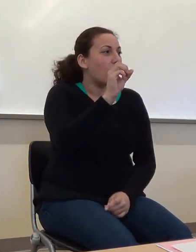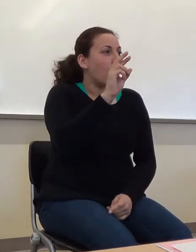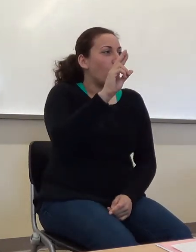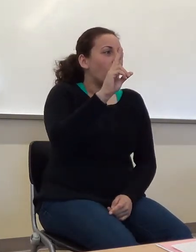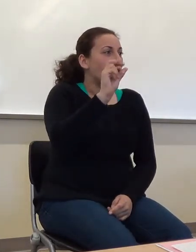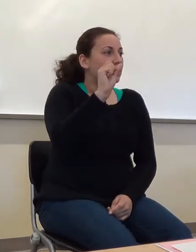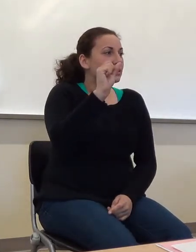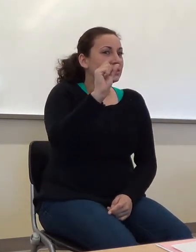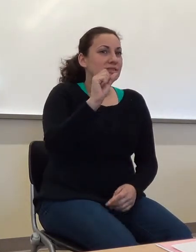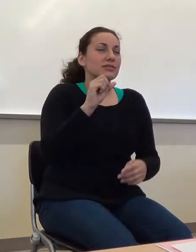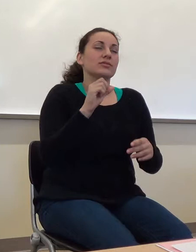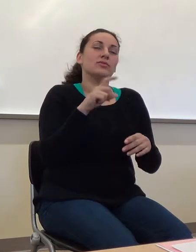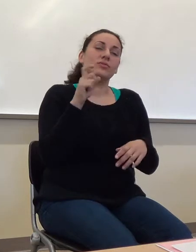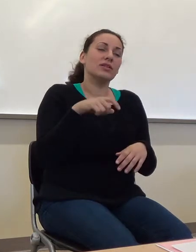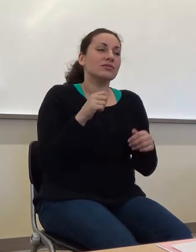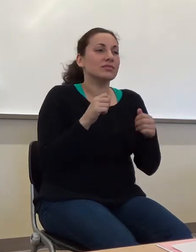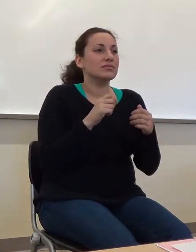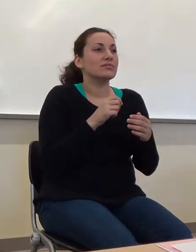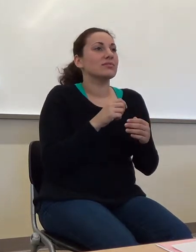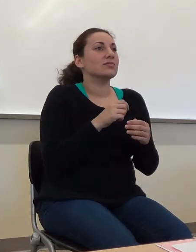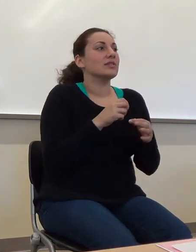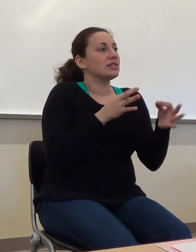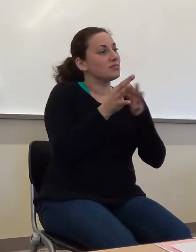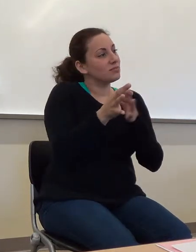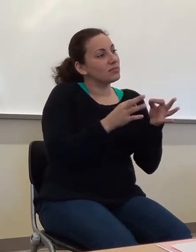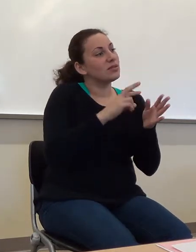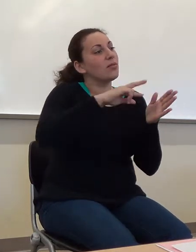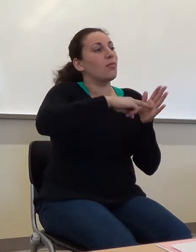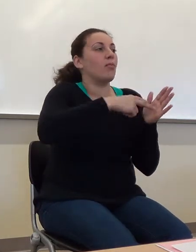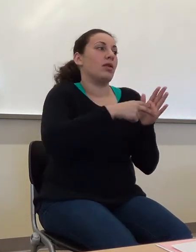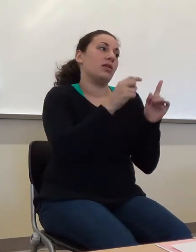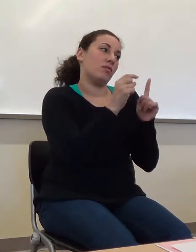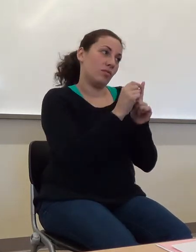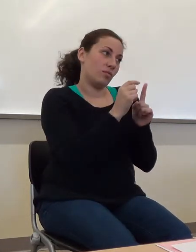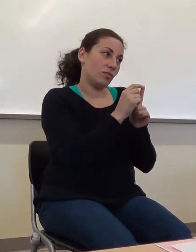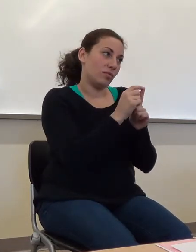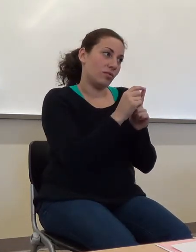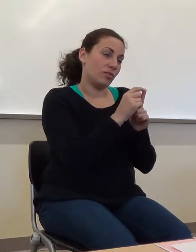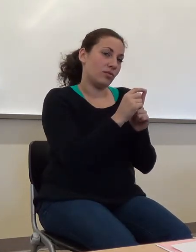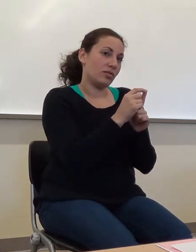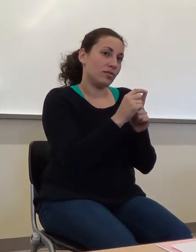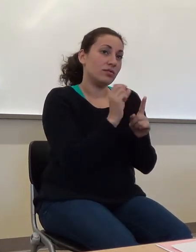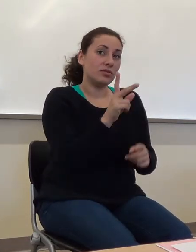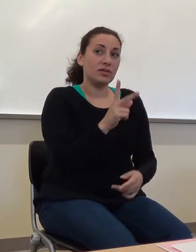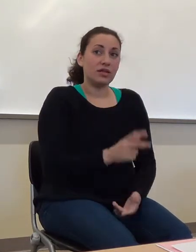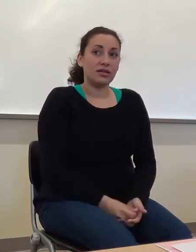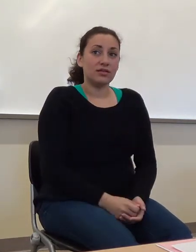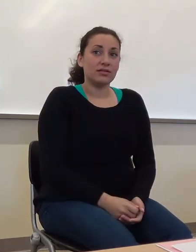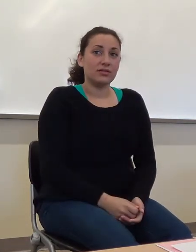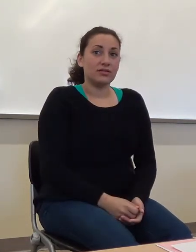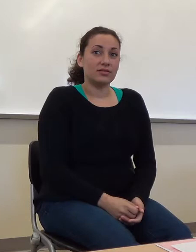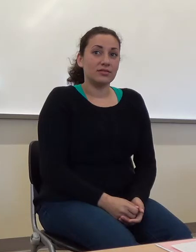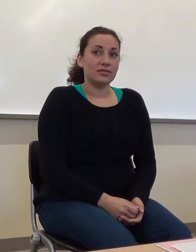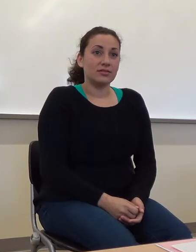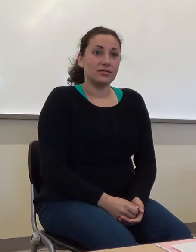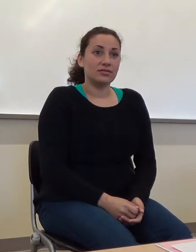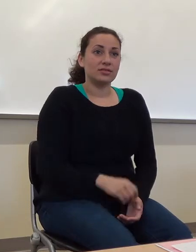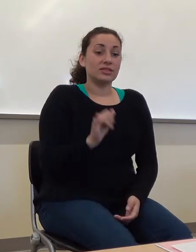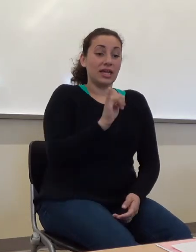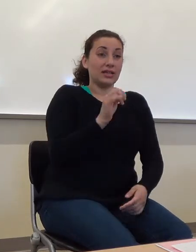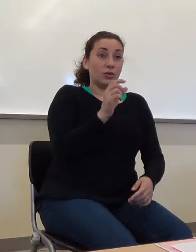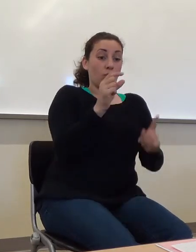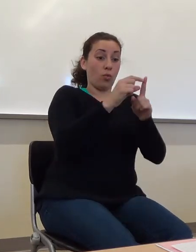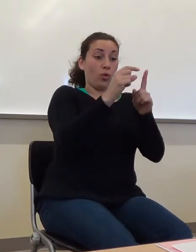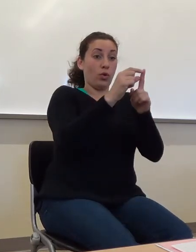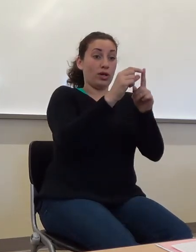worse as she went on, okay? So be sure that you can take what you write down here and replace that